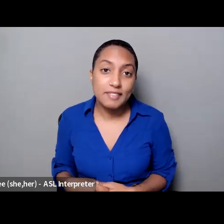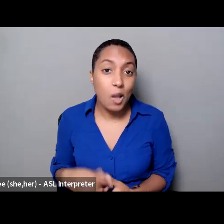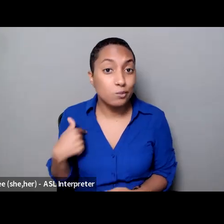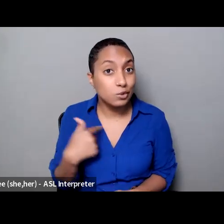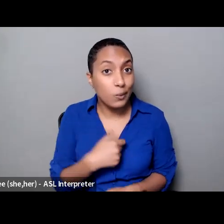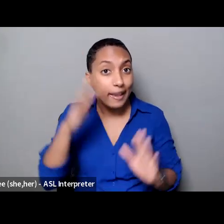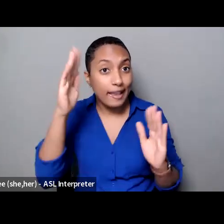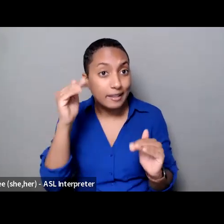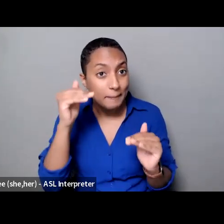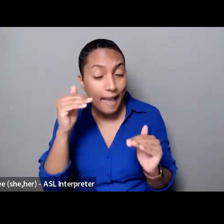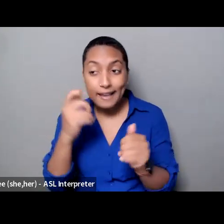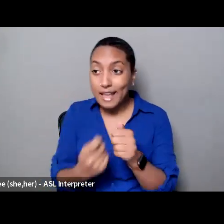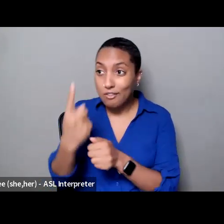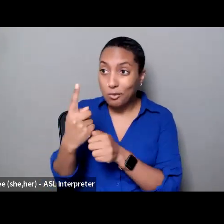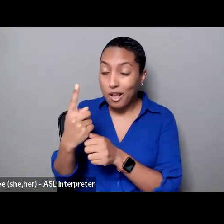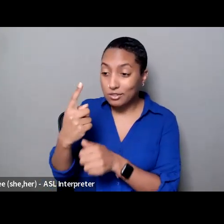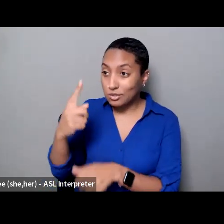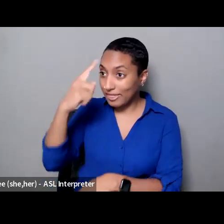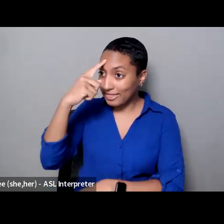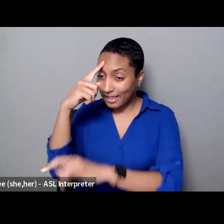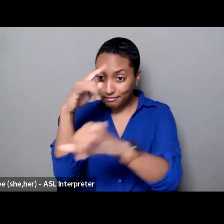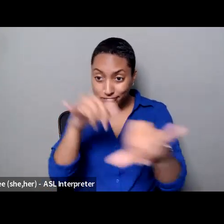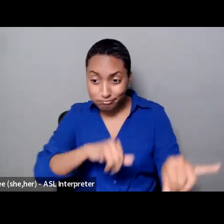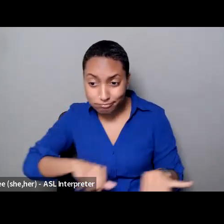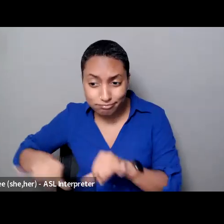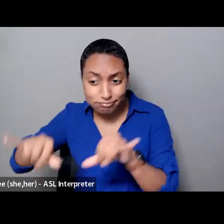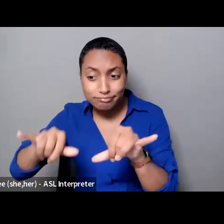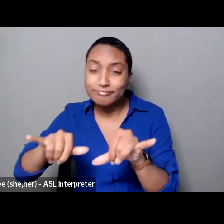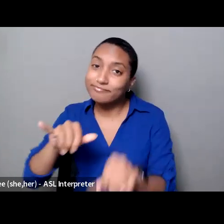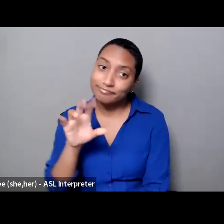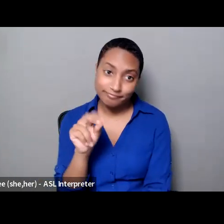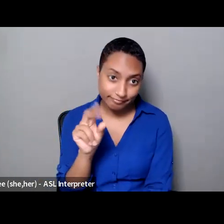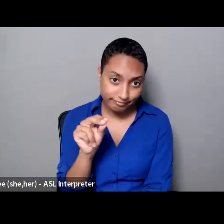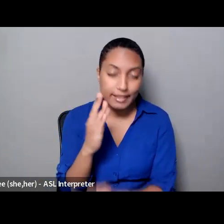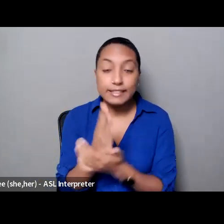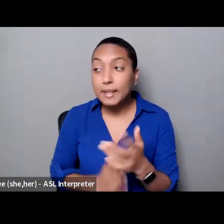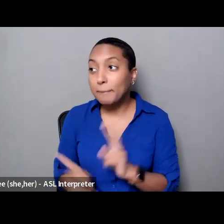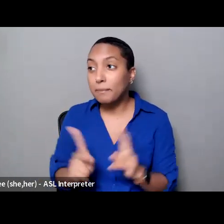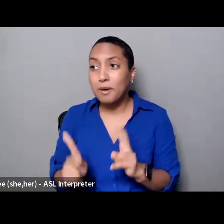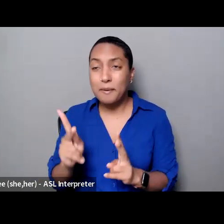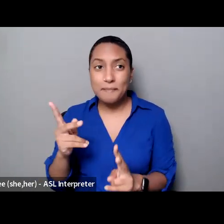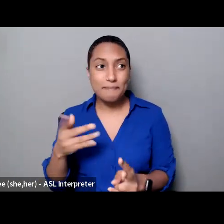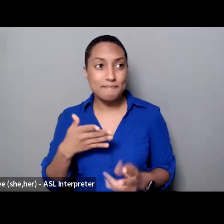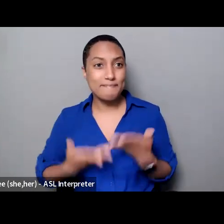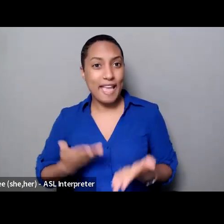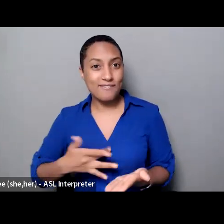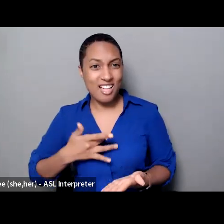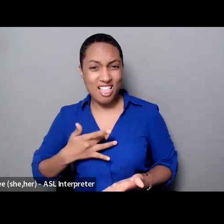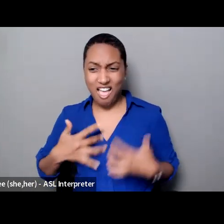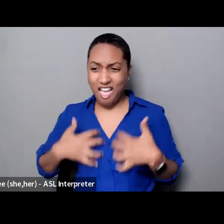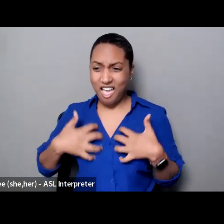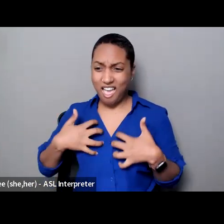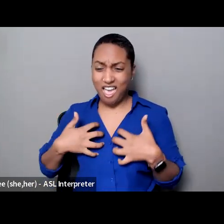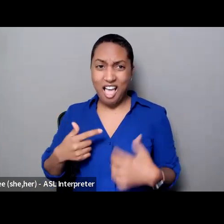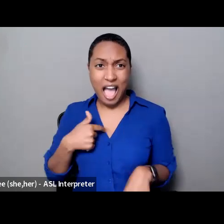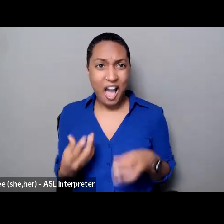page. Many people may think that they're losing something in the process, and so they don't want to see this going. I hear